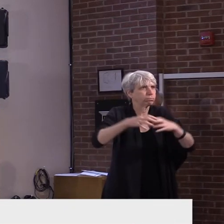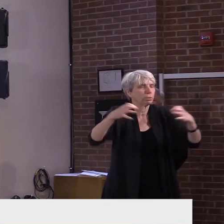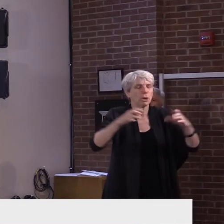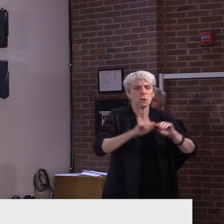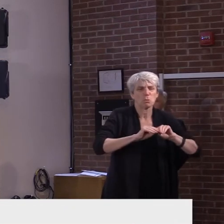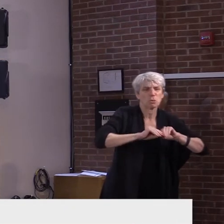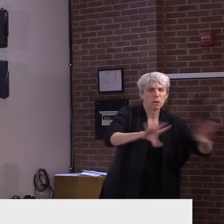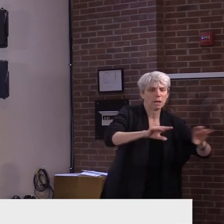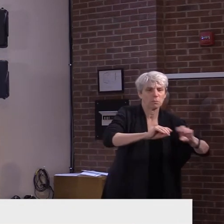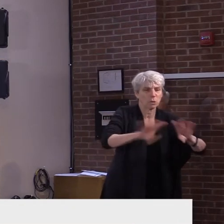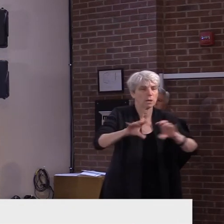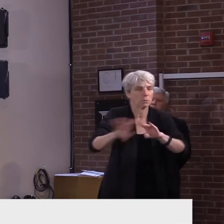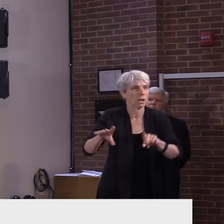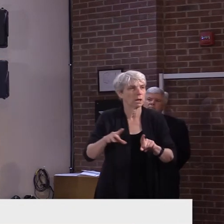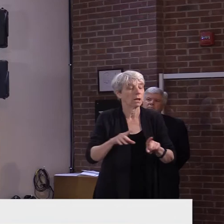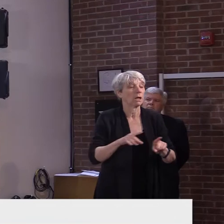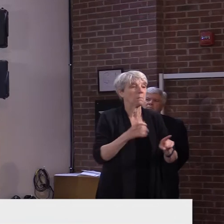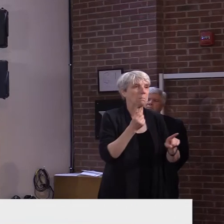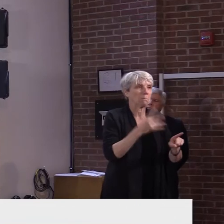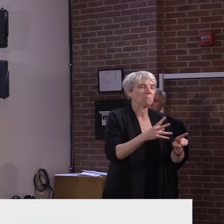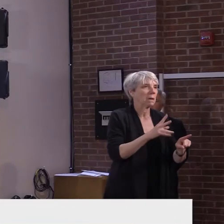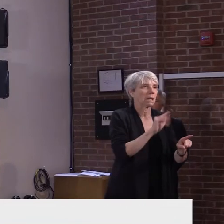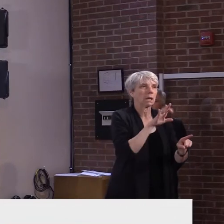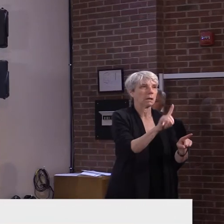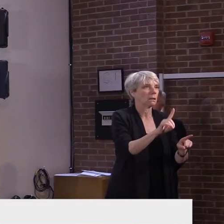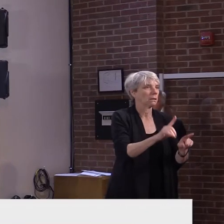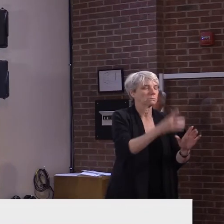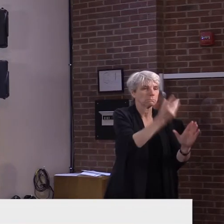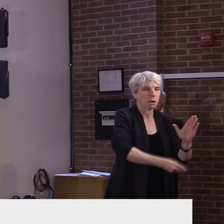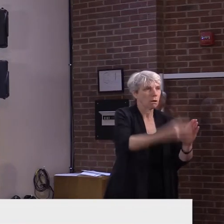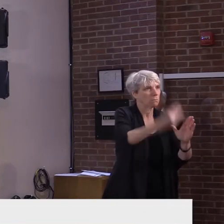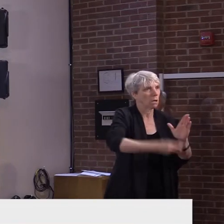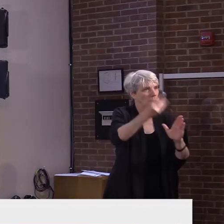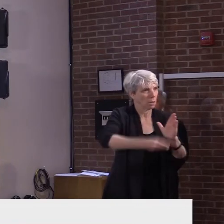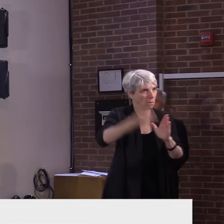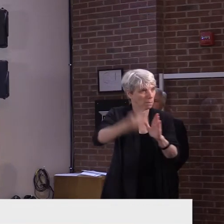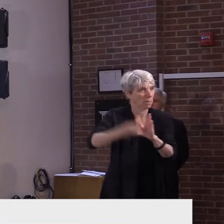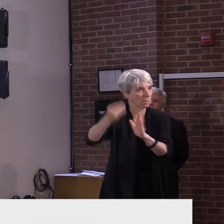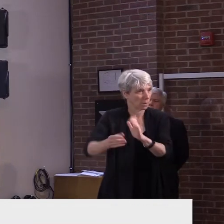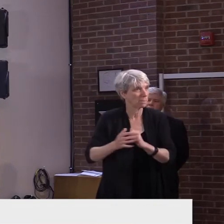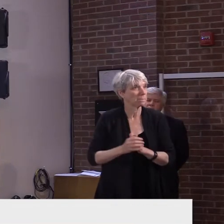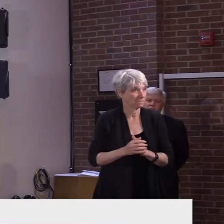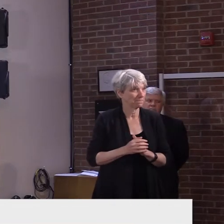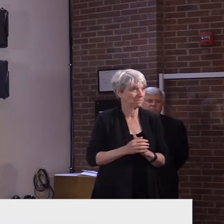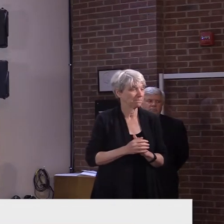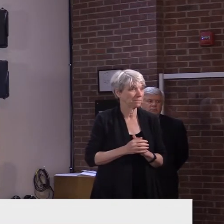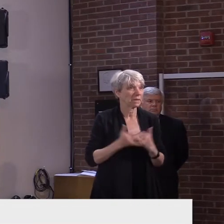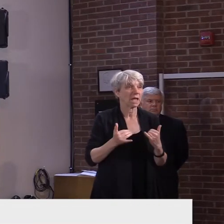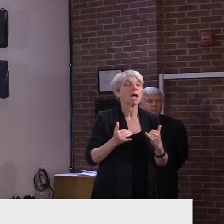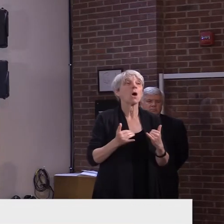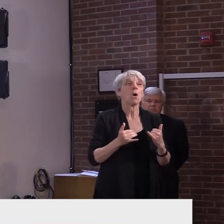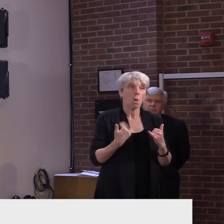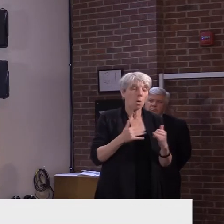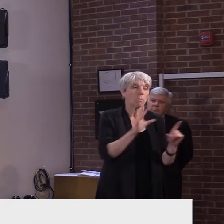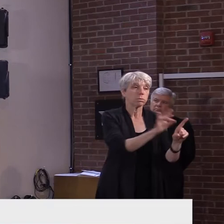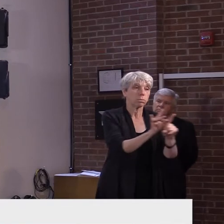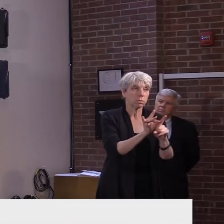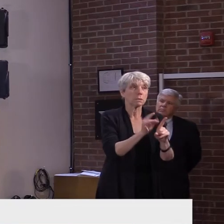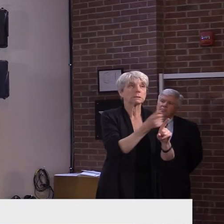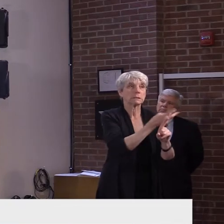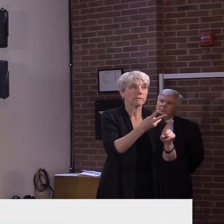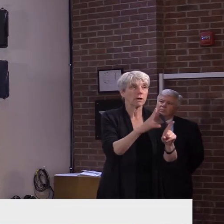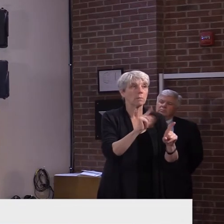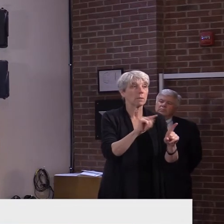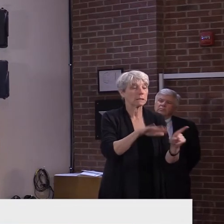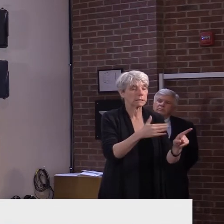spread very rapidly through the facilities and many deaths occurred over the ensuing days and weeks. But